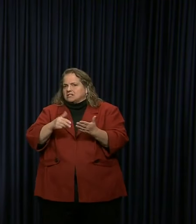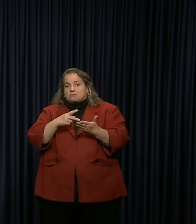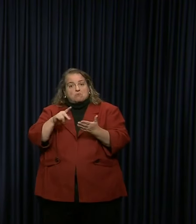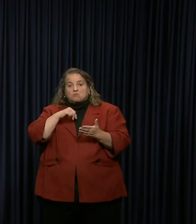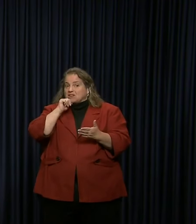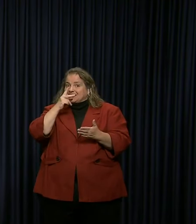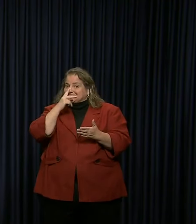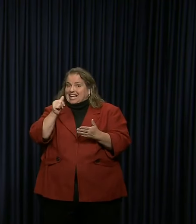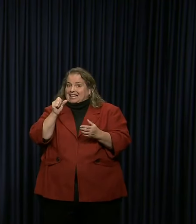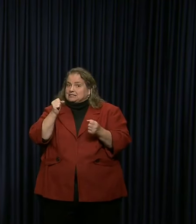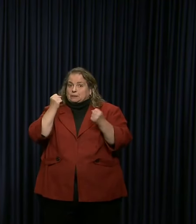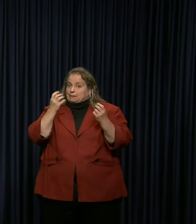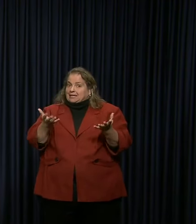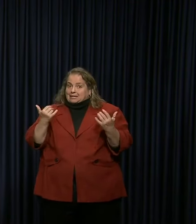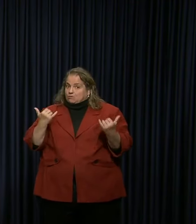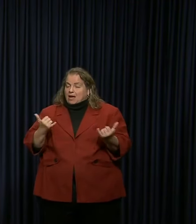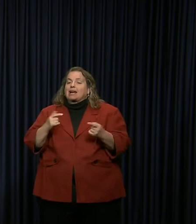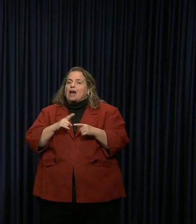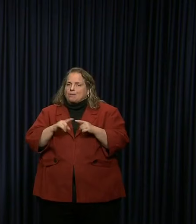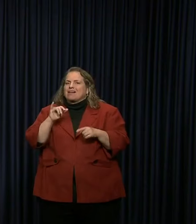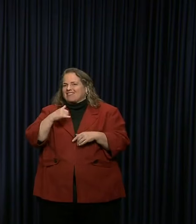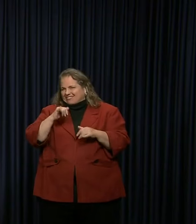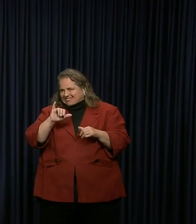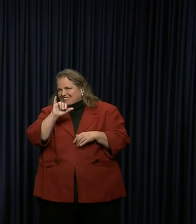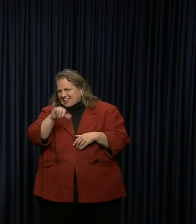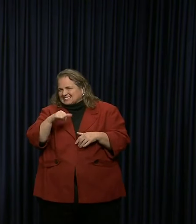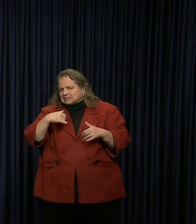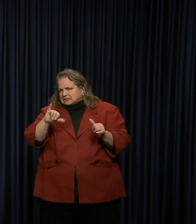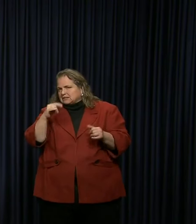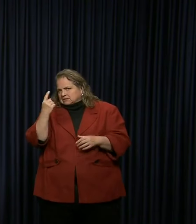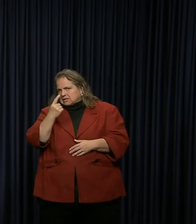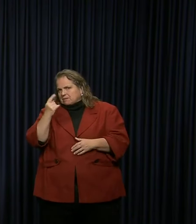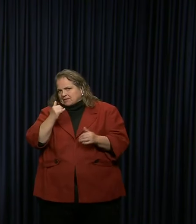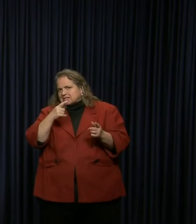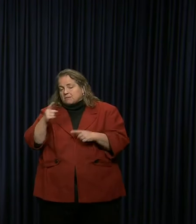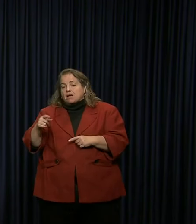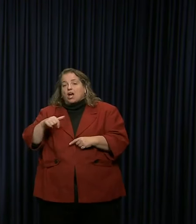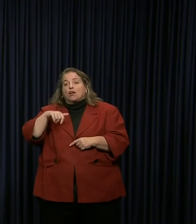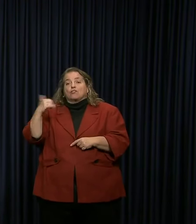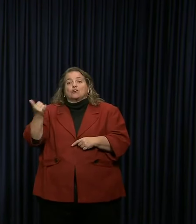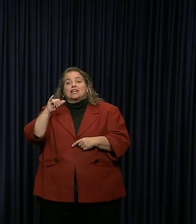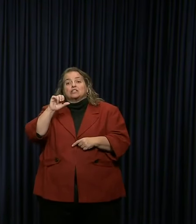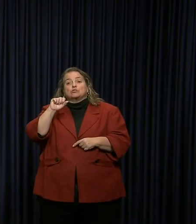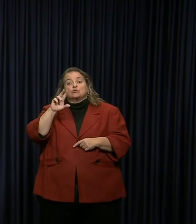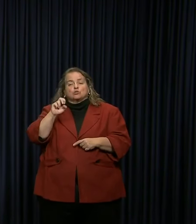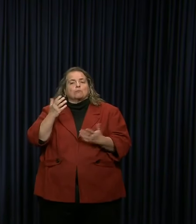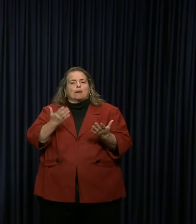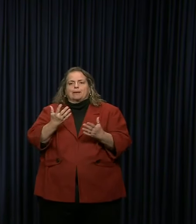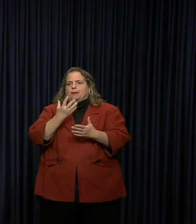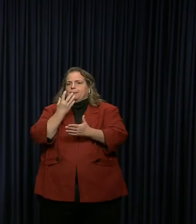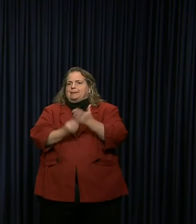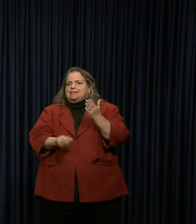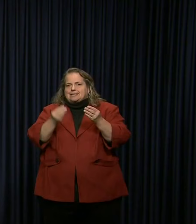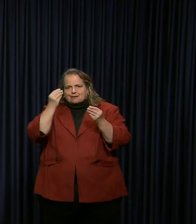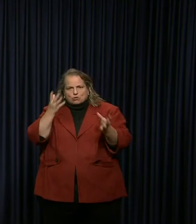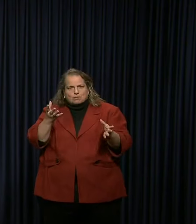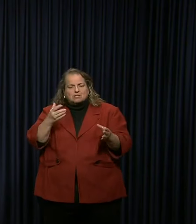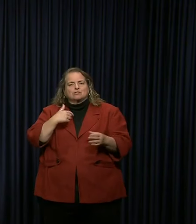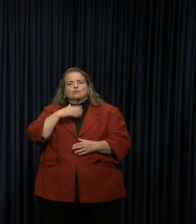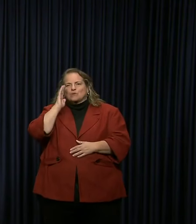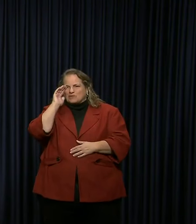those right now, but that's still something that's going on. Another issue is that it maybe is missing information. And we'll reach out